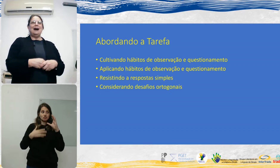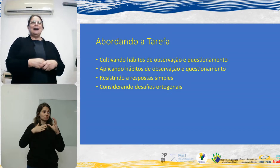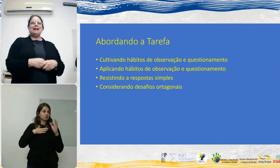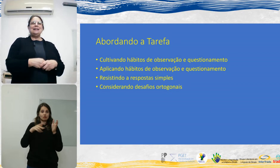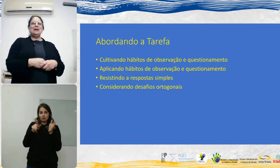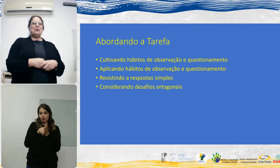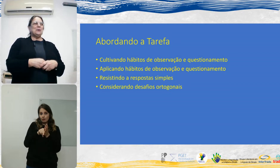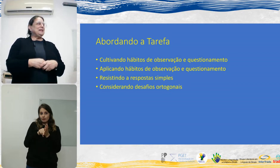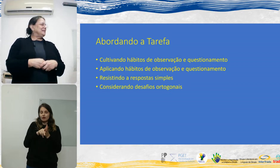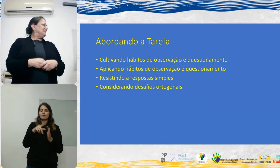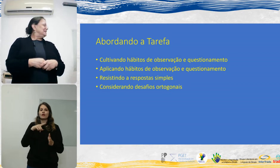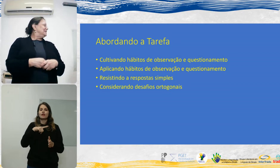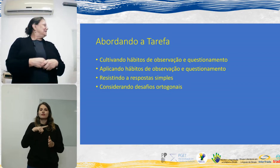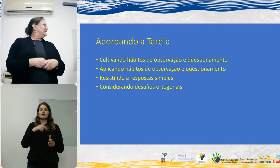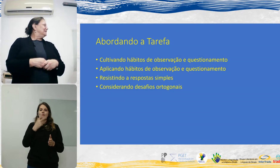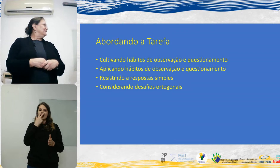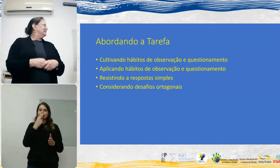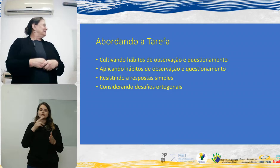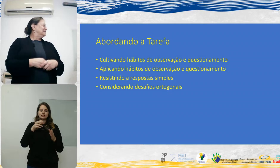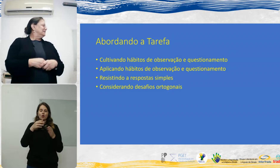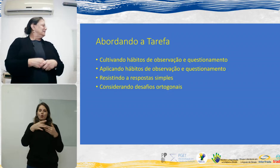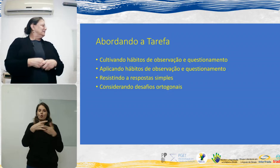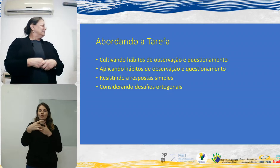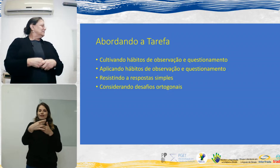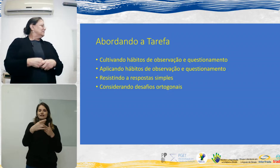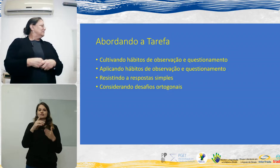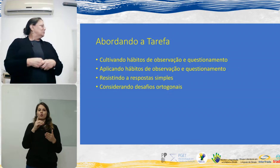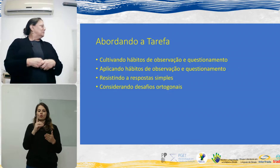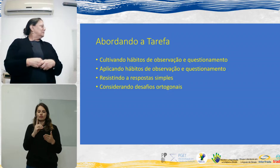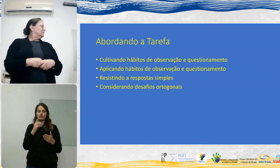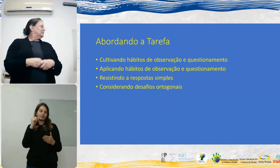deaf eye oriented.